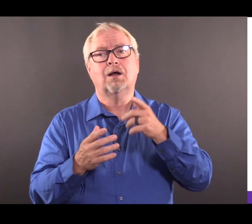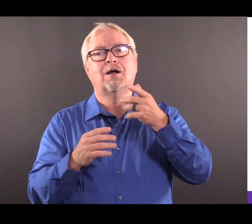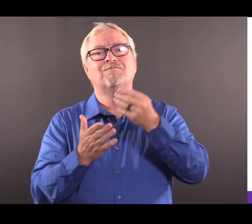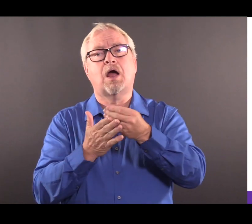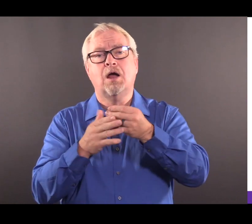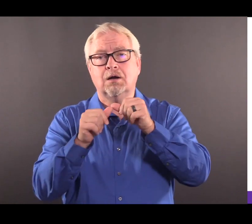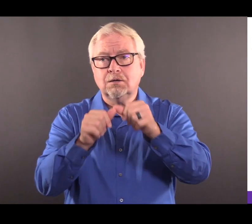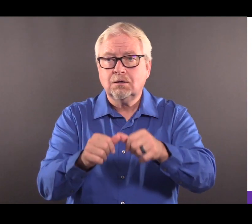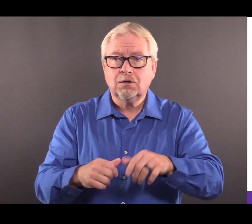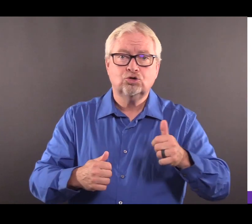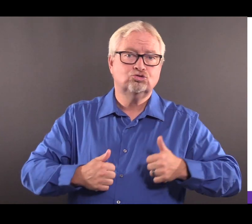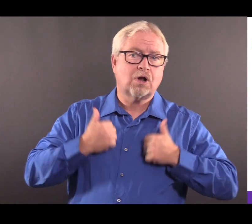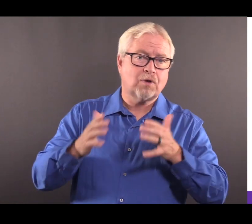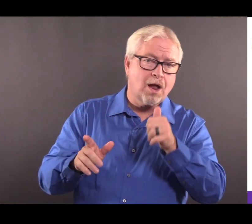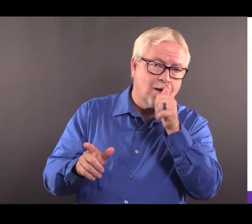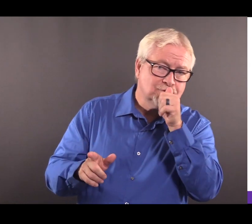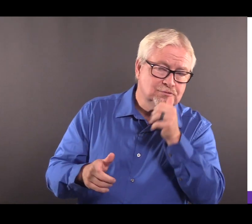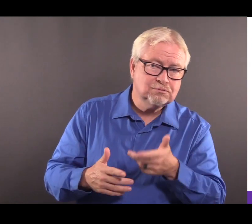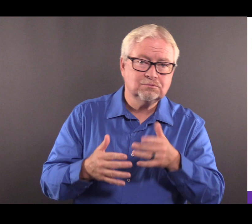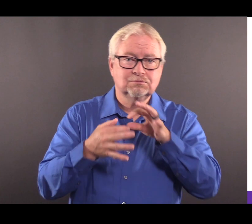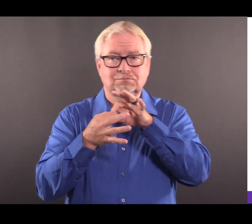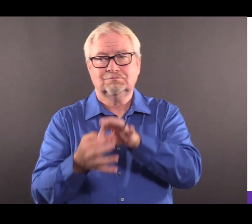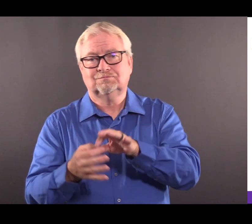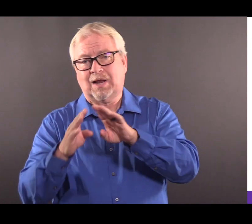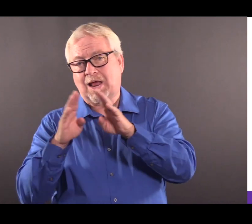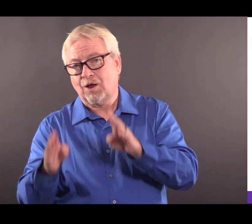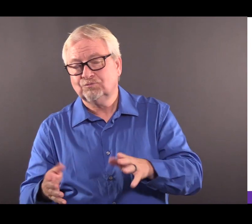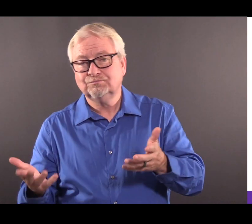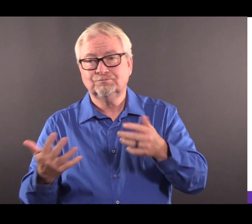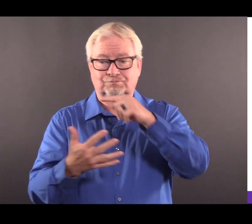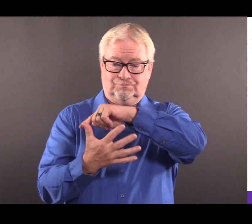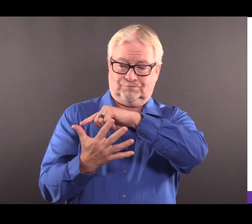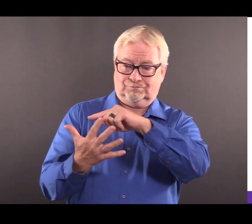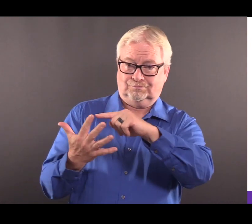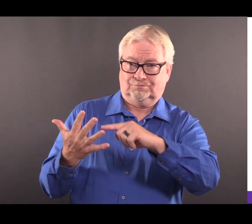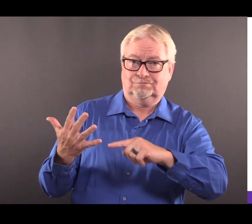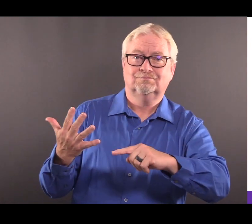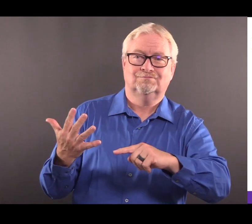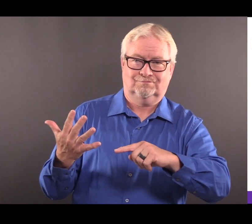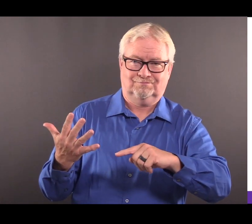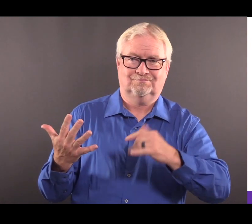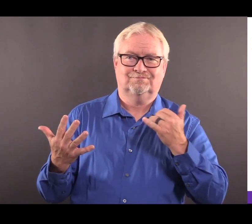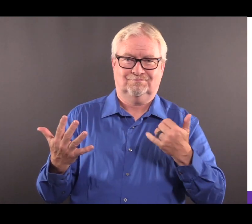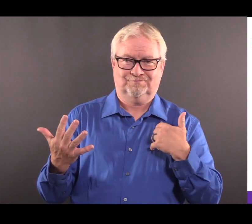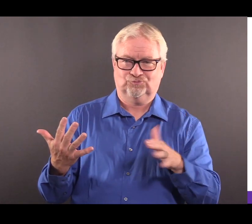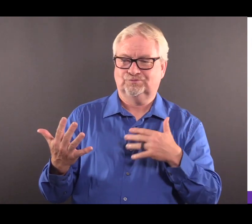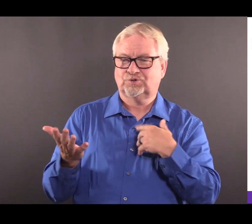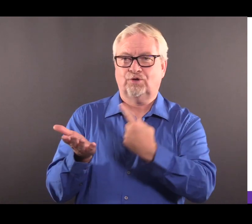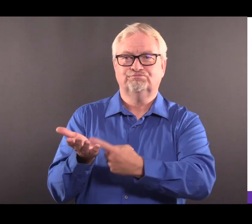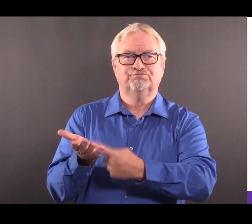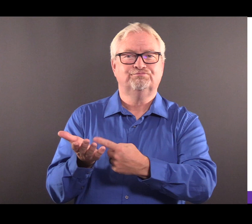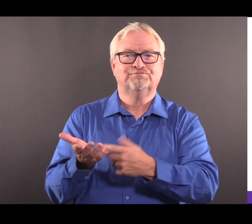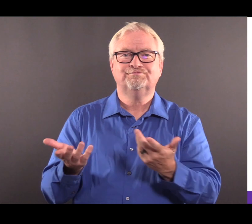HUD continuum of care and its funding, and survivor confidentiality in relation to